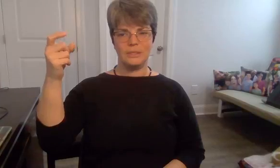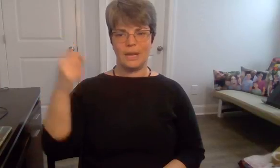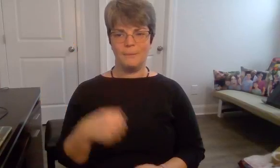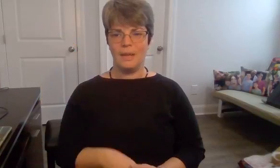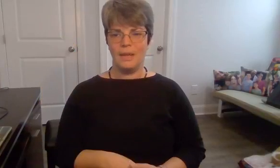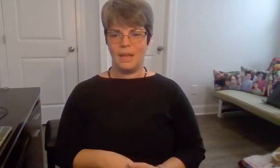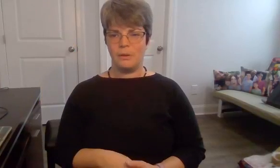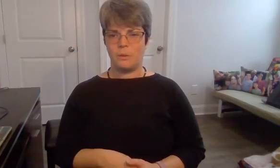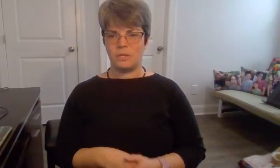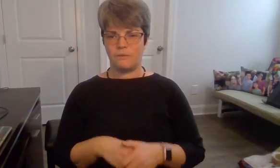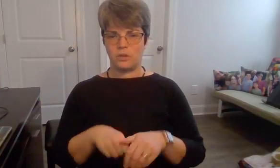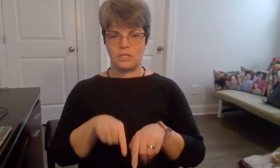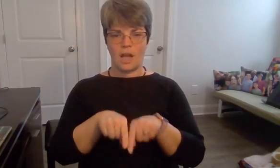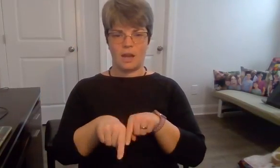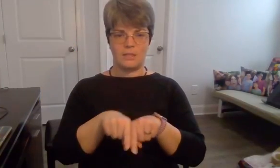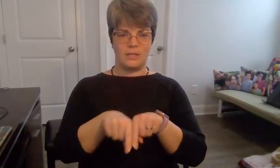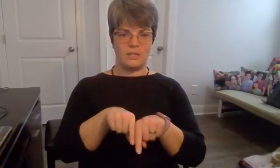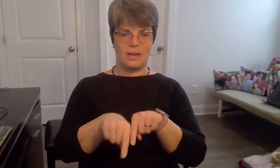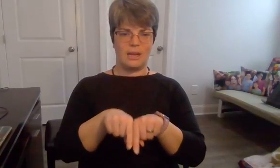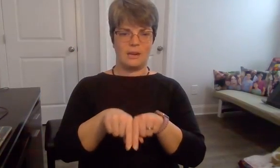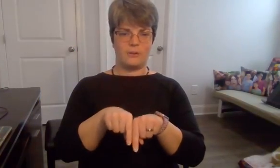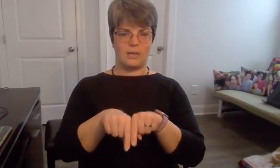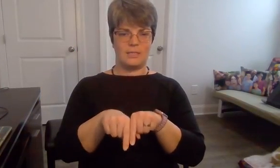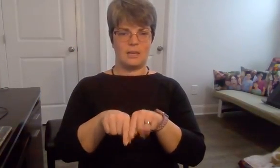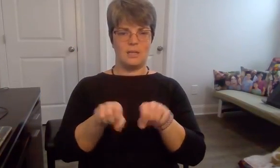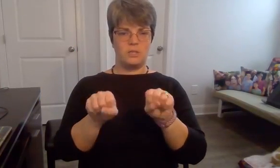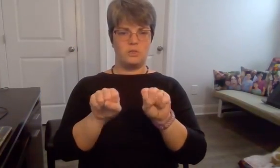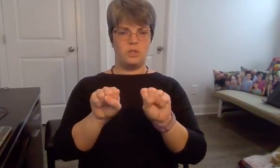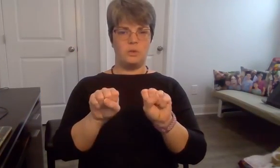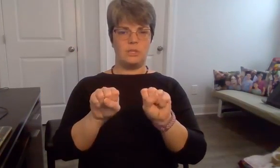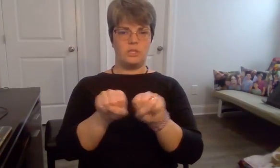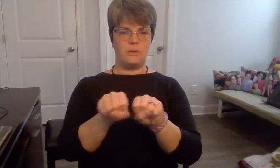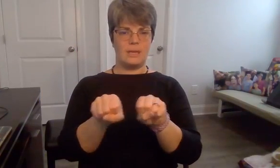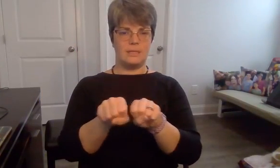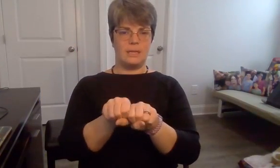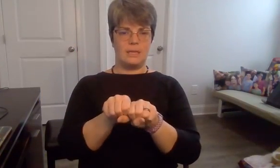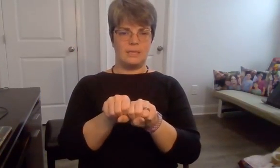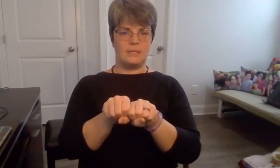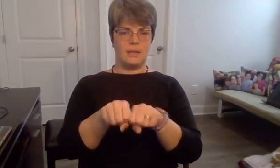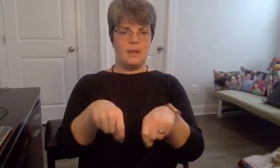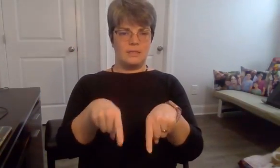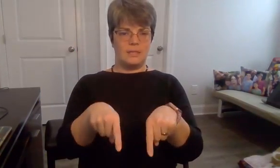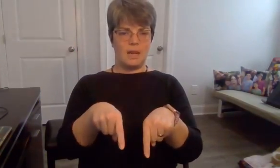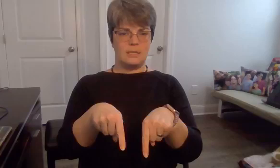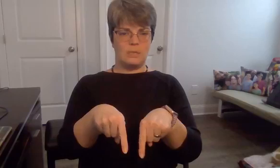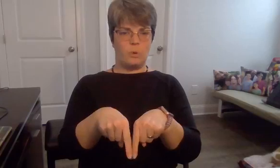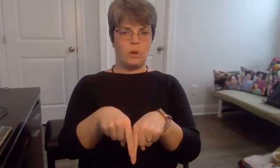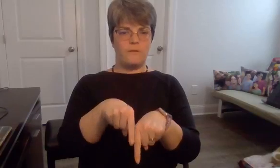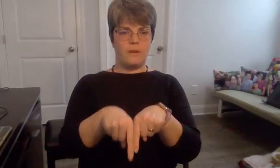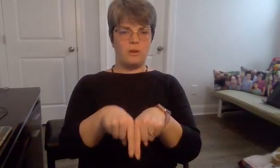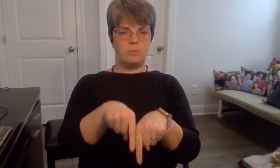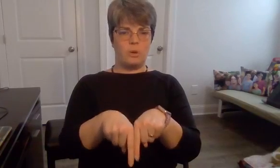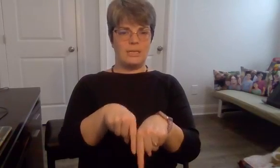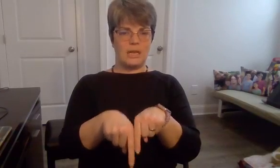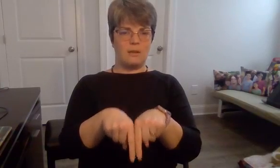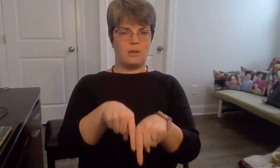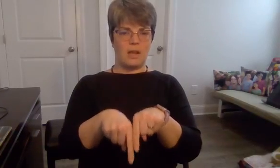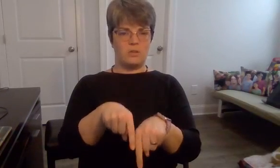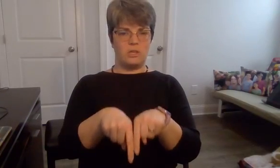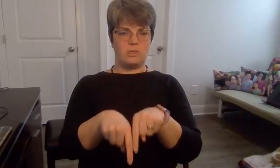job. I have a question for socks. Right, sorry, how did I forget socks? So shoes is two S's like this. Socks is pointer fingers pointing down at the ground and you kind